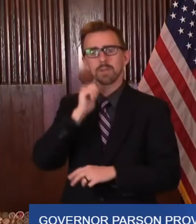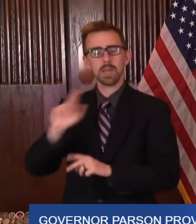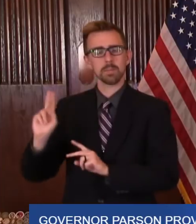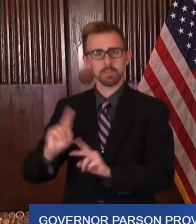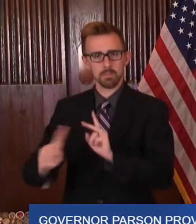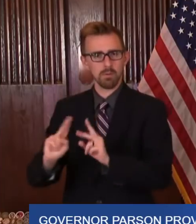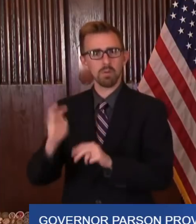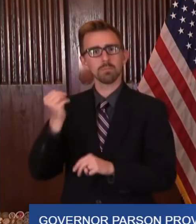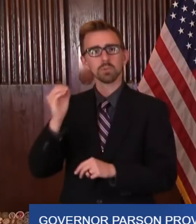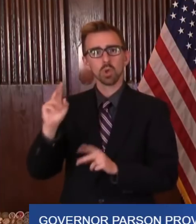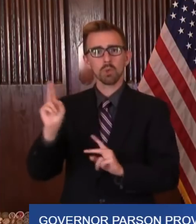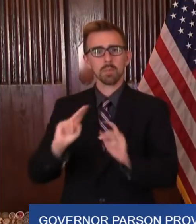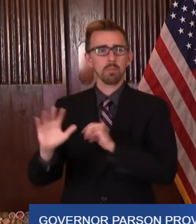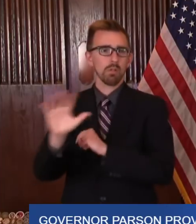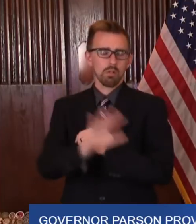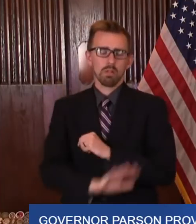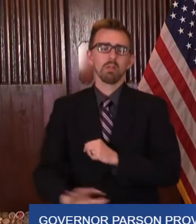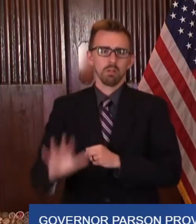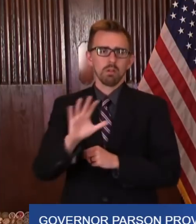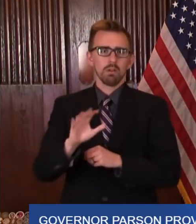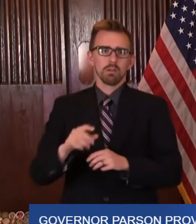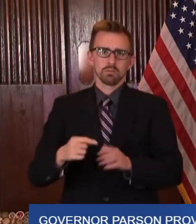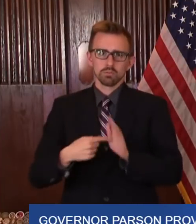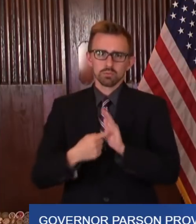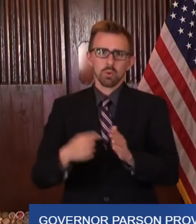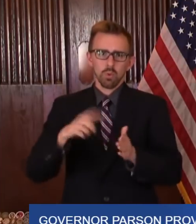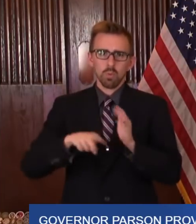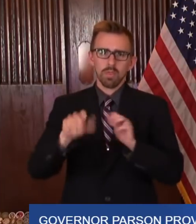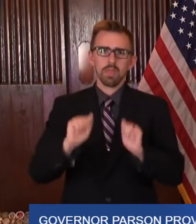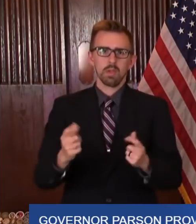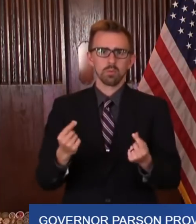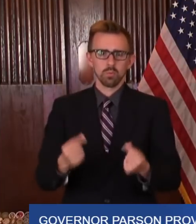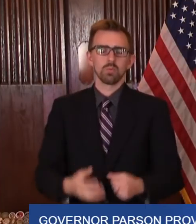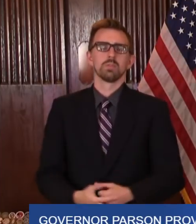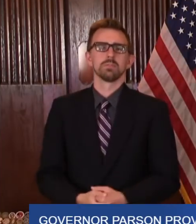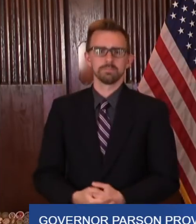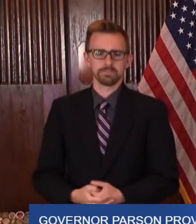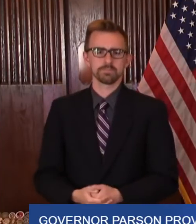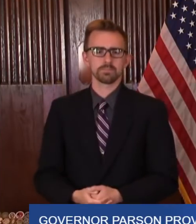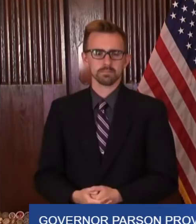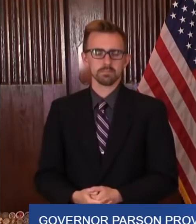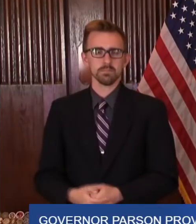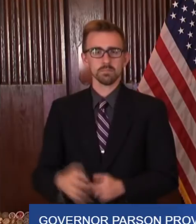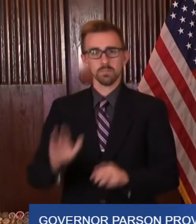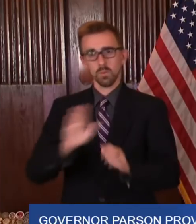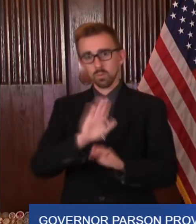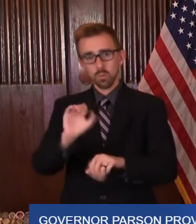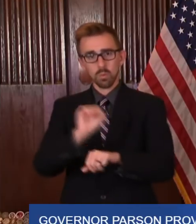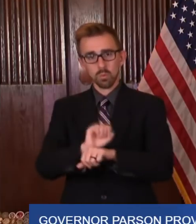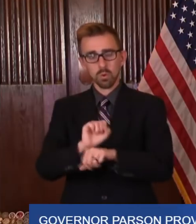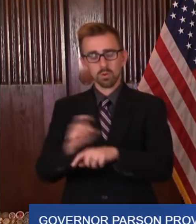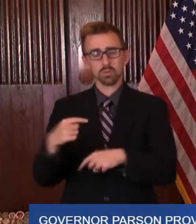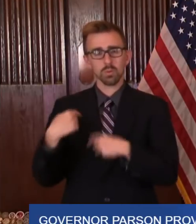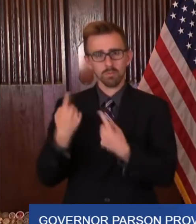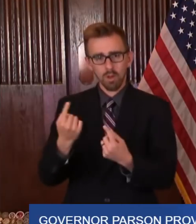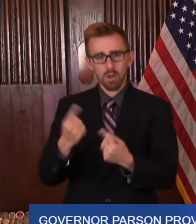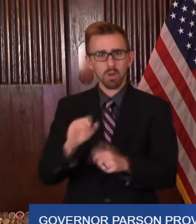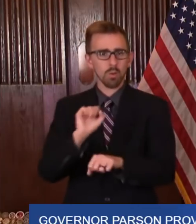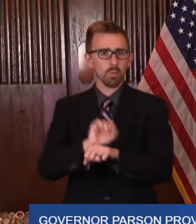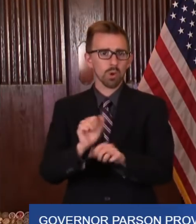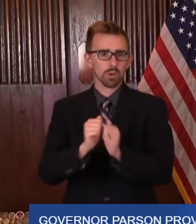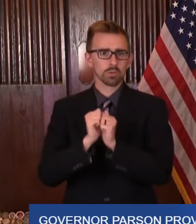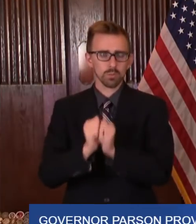Missourians everywhere have stepped up to do their part. It is because of these efforts and working